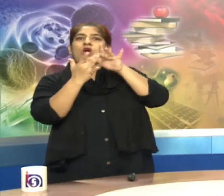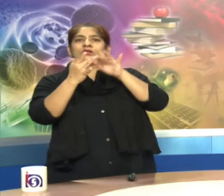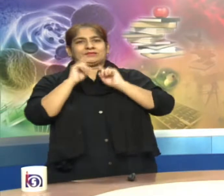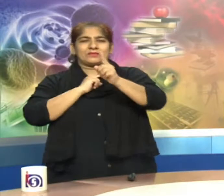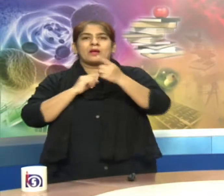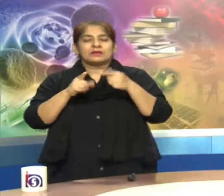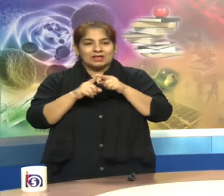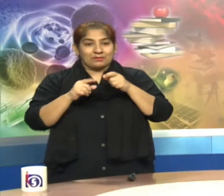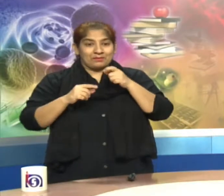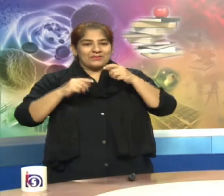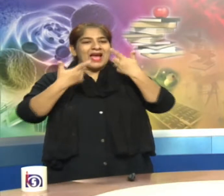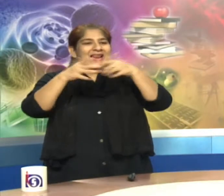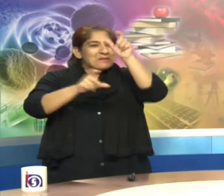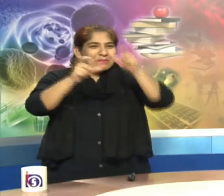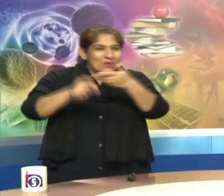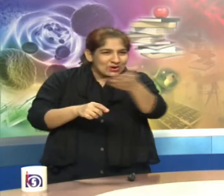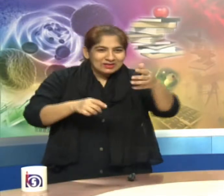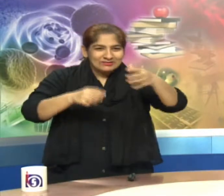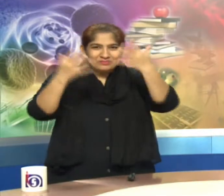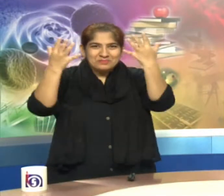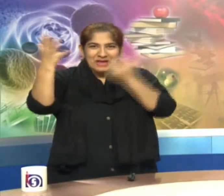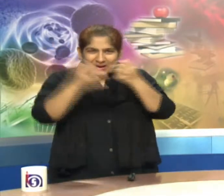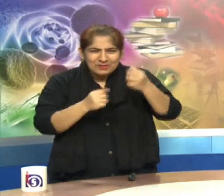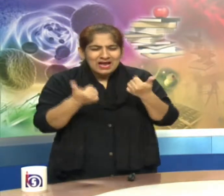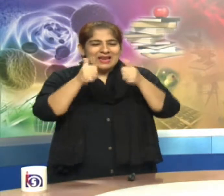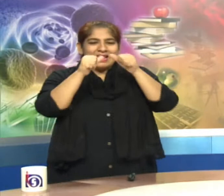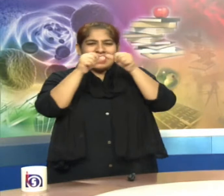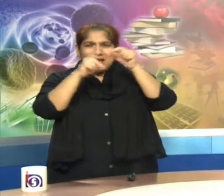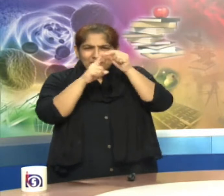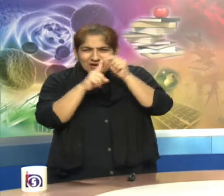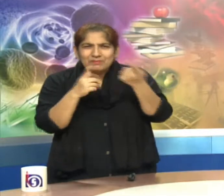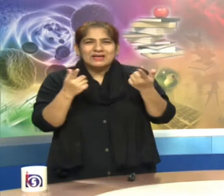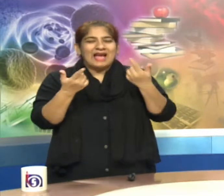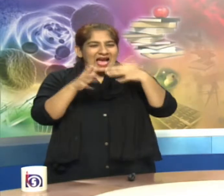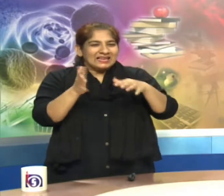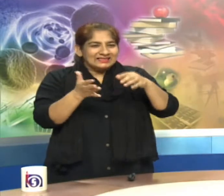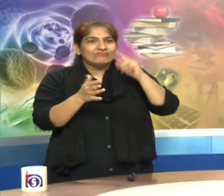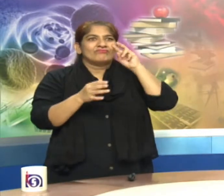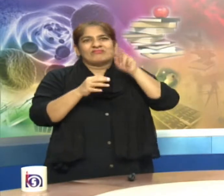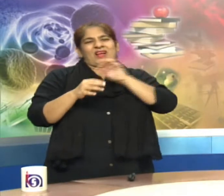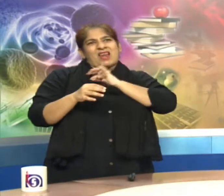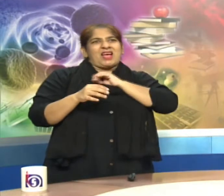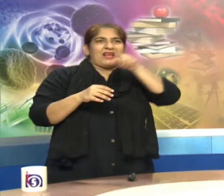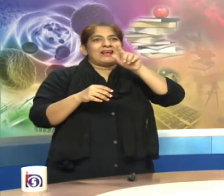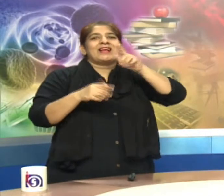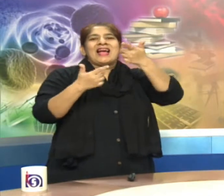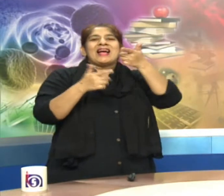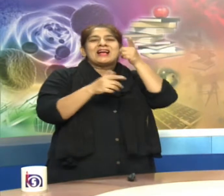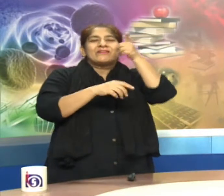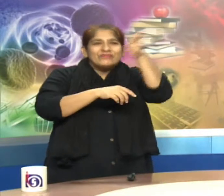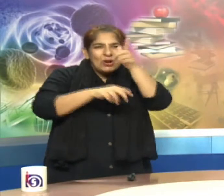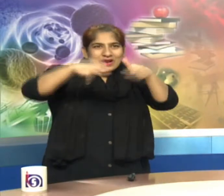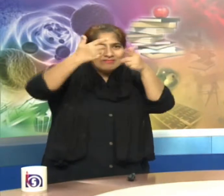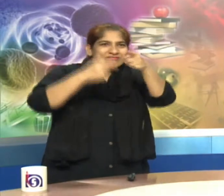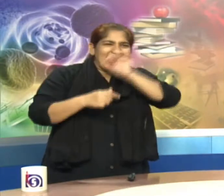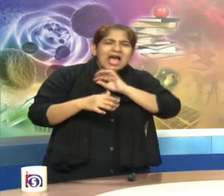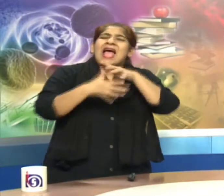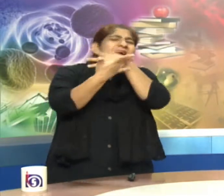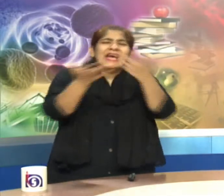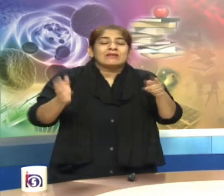the customers because salesmen, they are the people who are in the direct contact